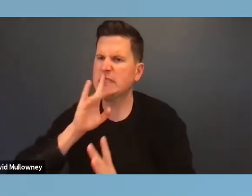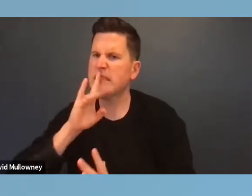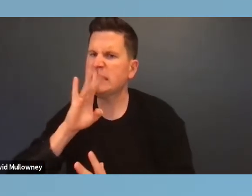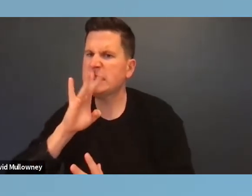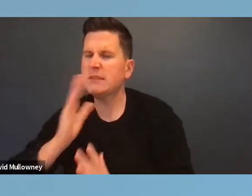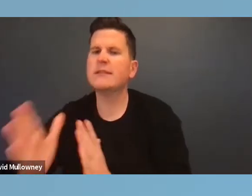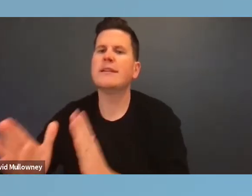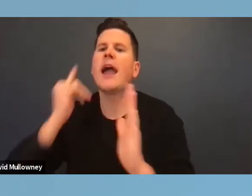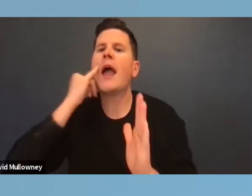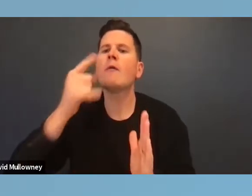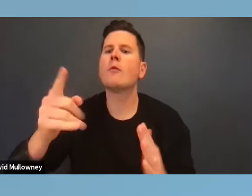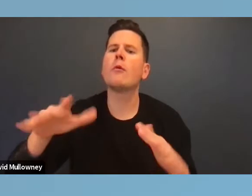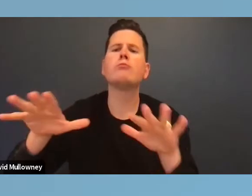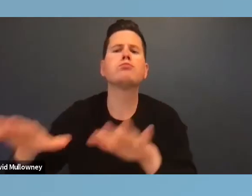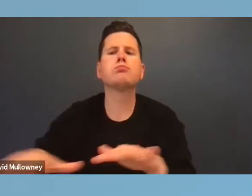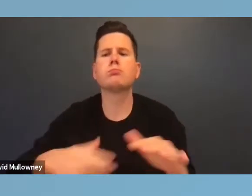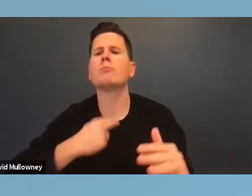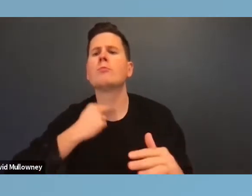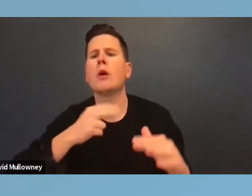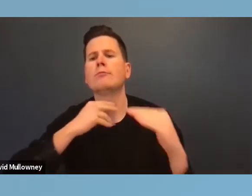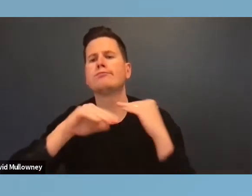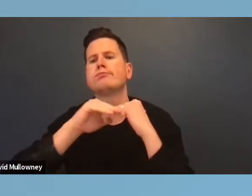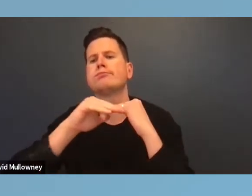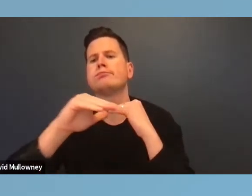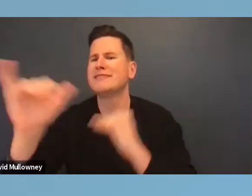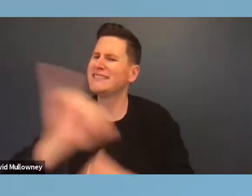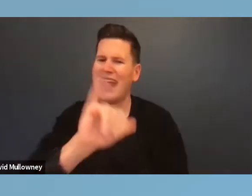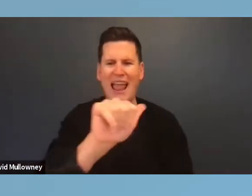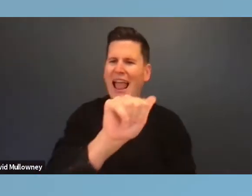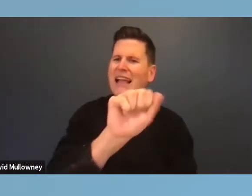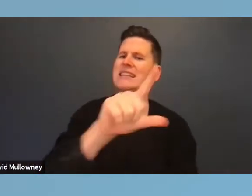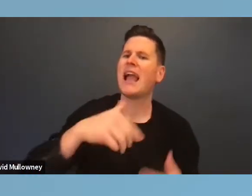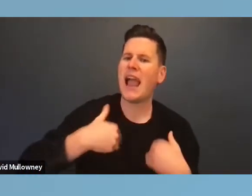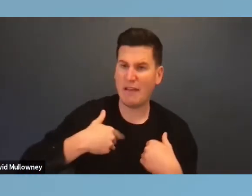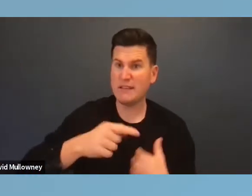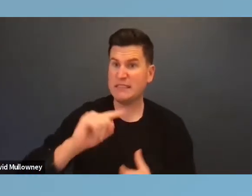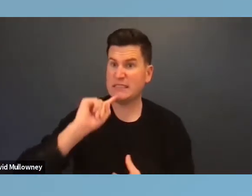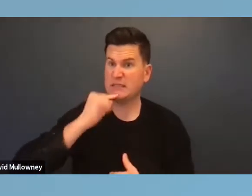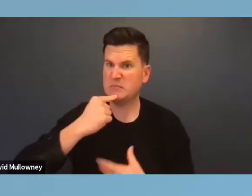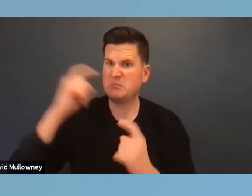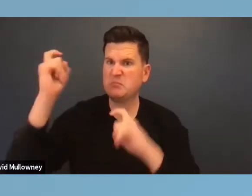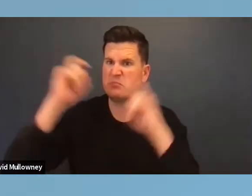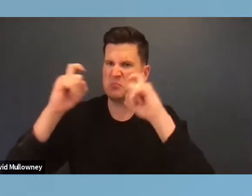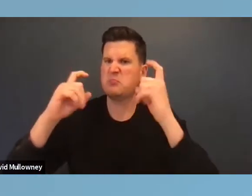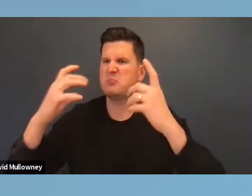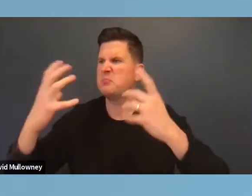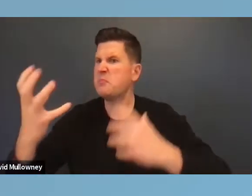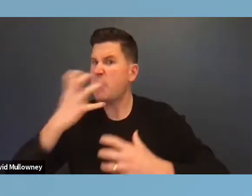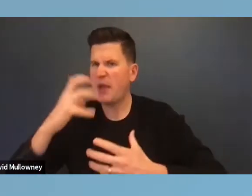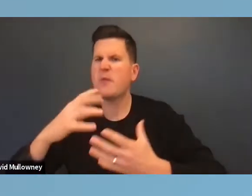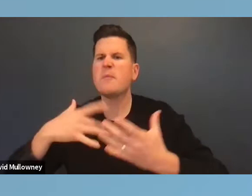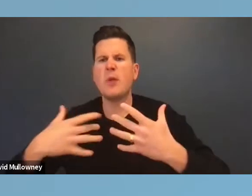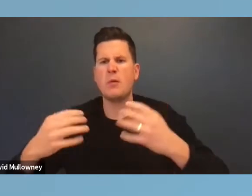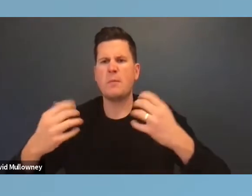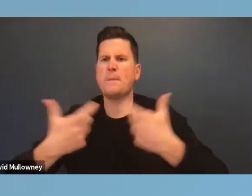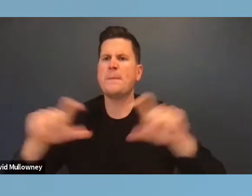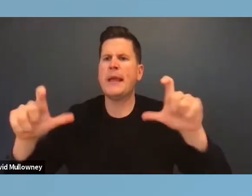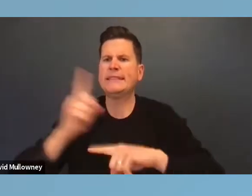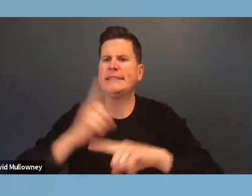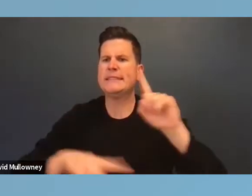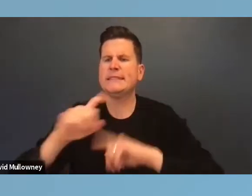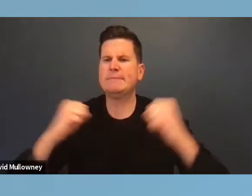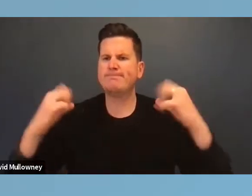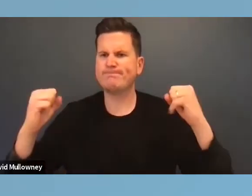more emphasis in your voice and you get mad, you can hear it in your tone. With deaf